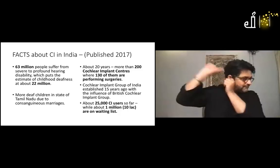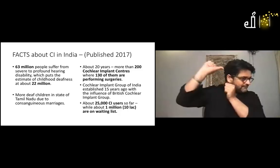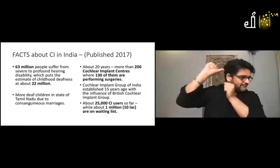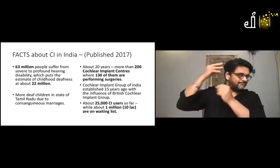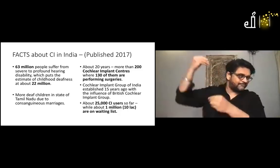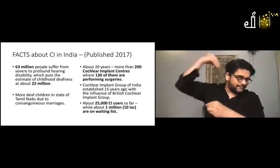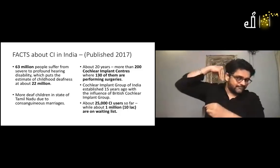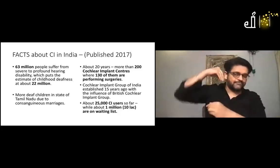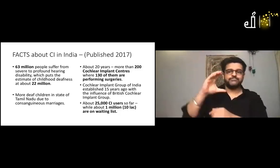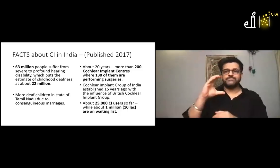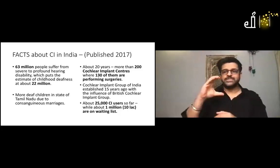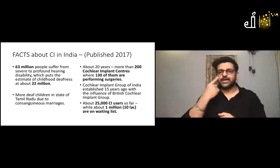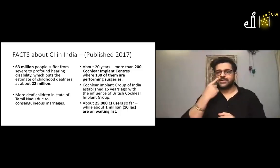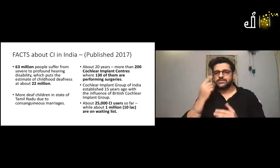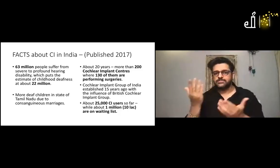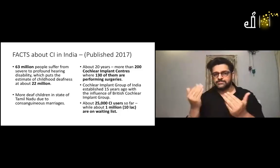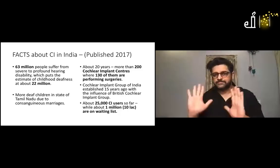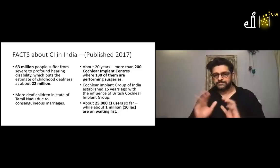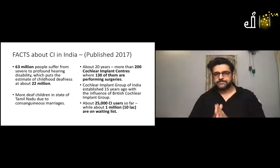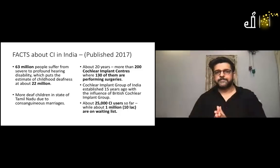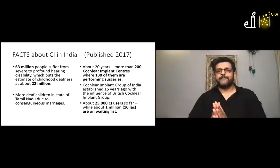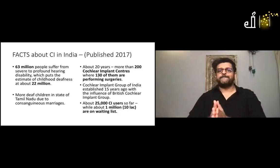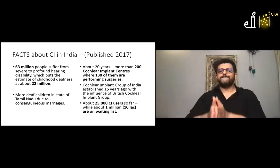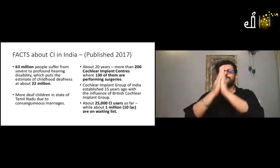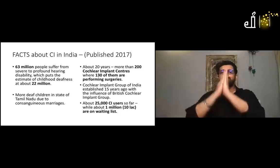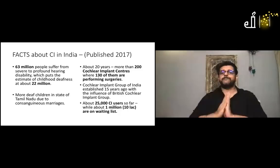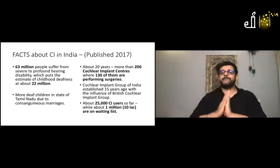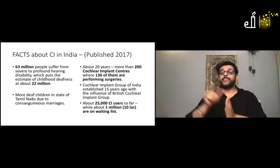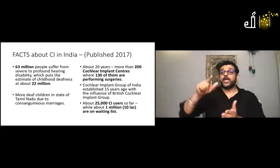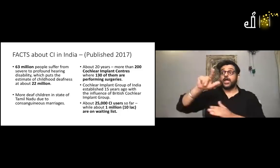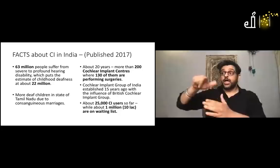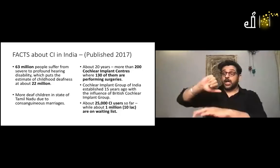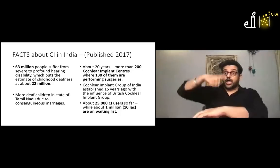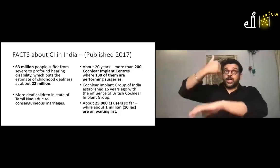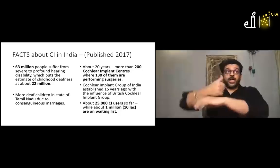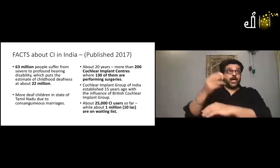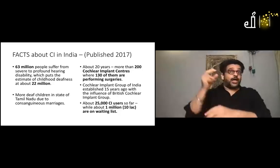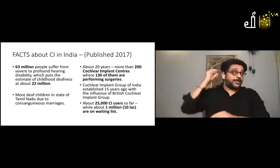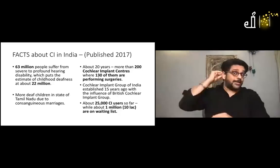surgeries when the deaf child goes there.